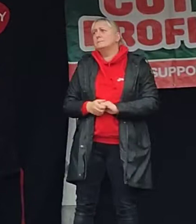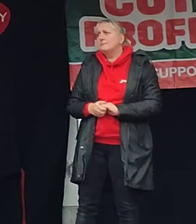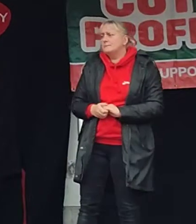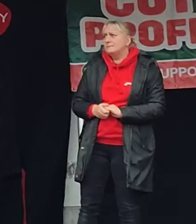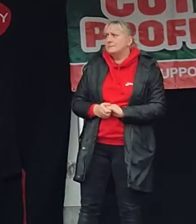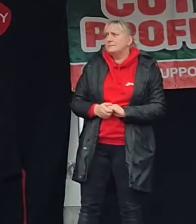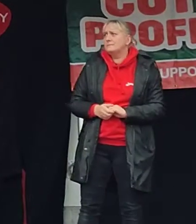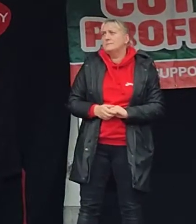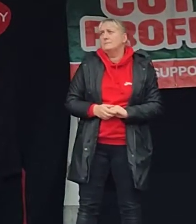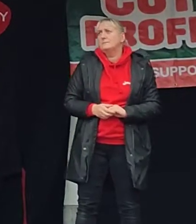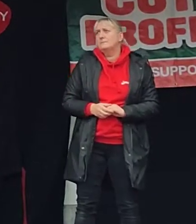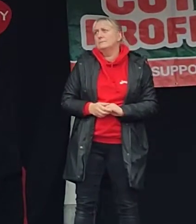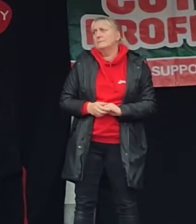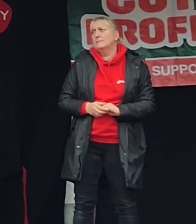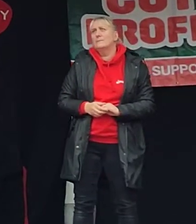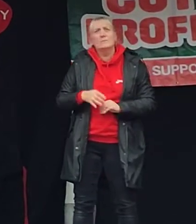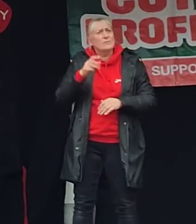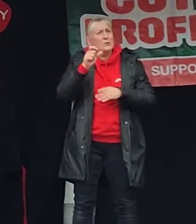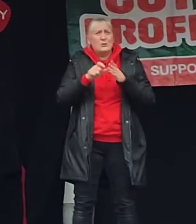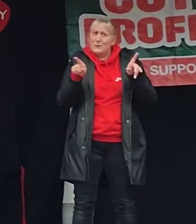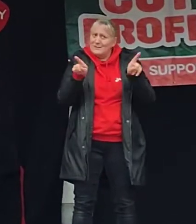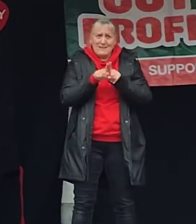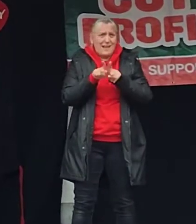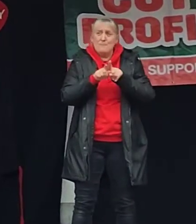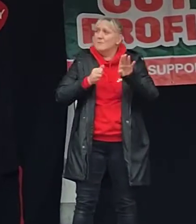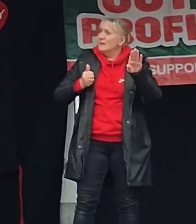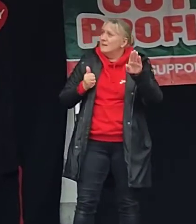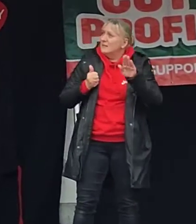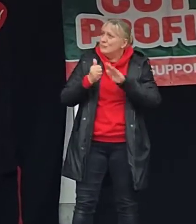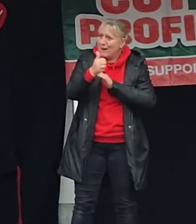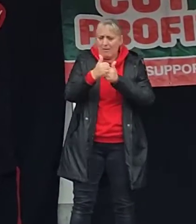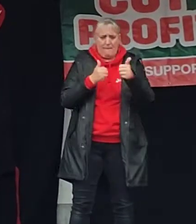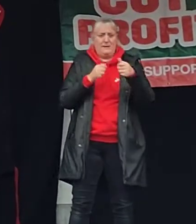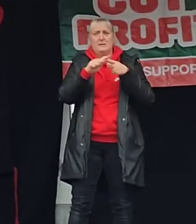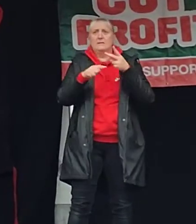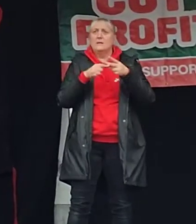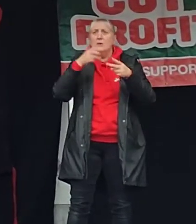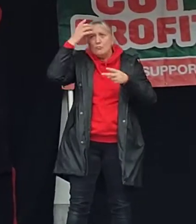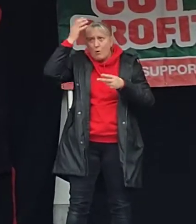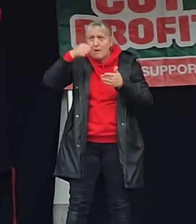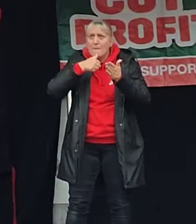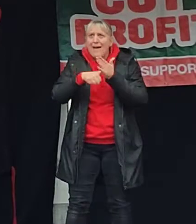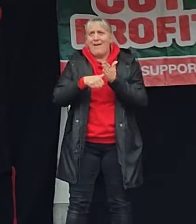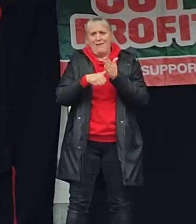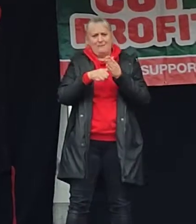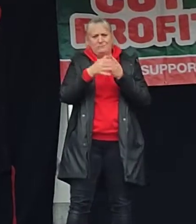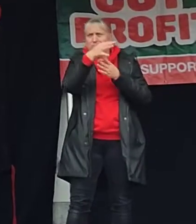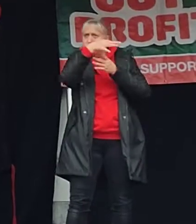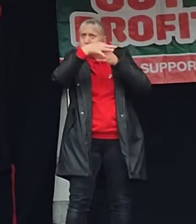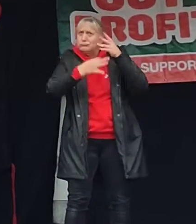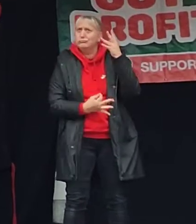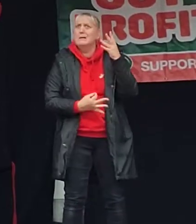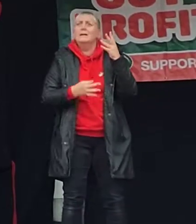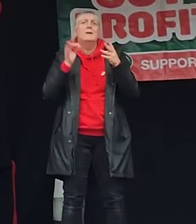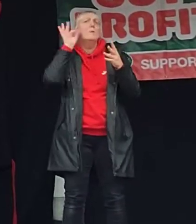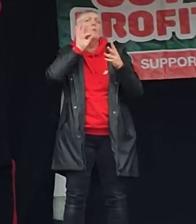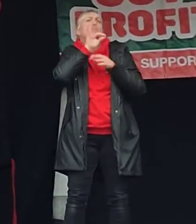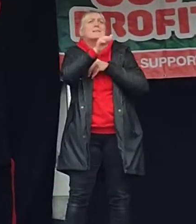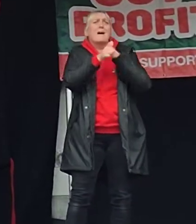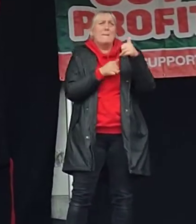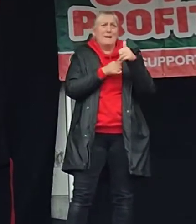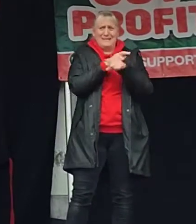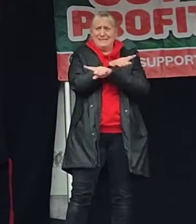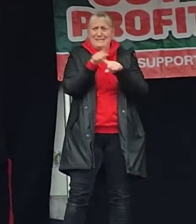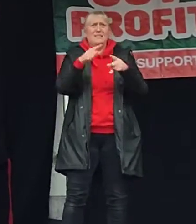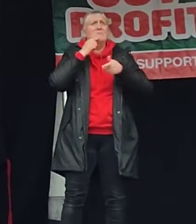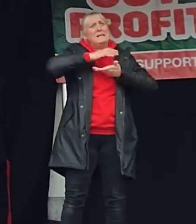And you do the same with the railway companies, with Royal Mail, and those water companies that have been